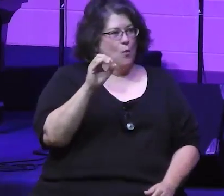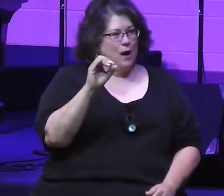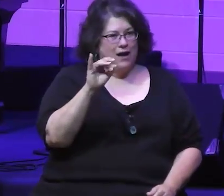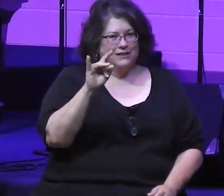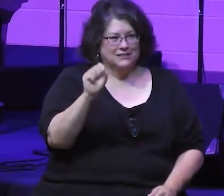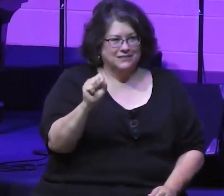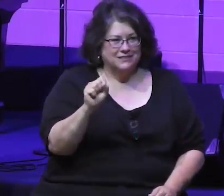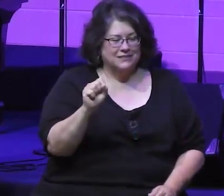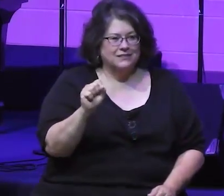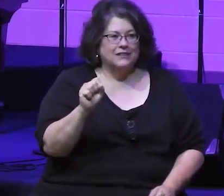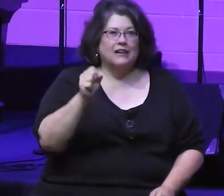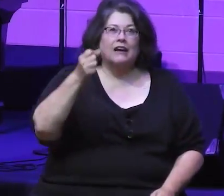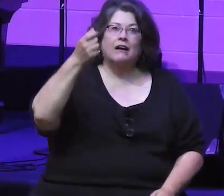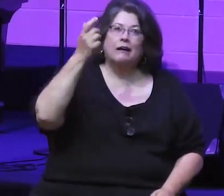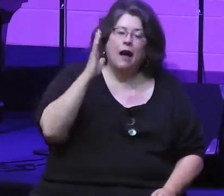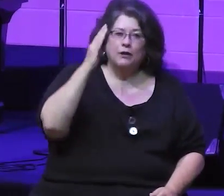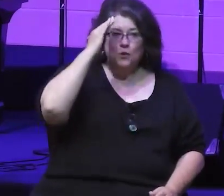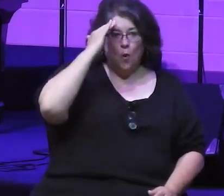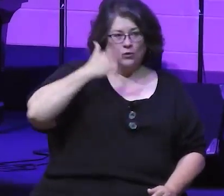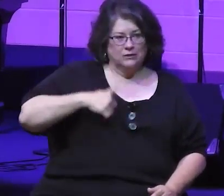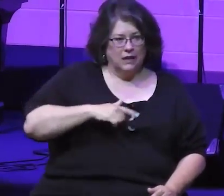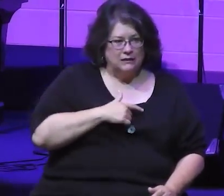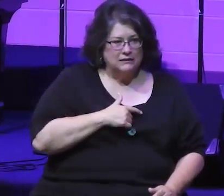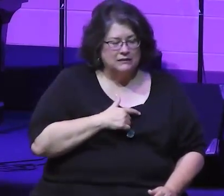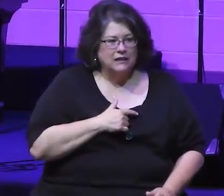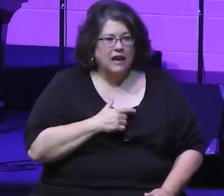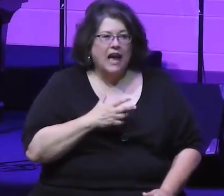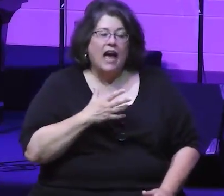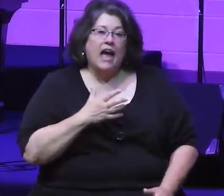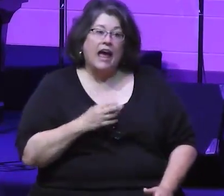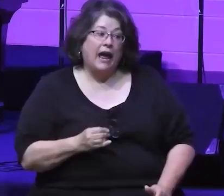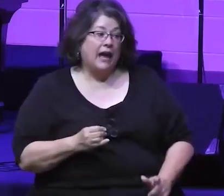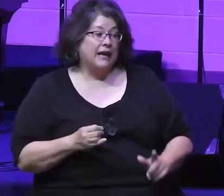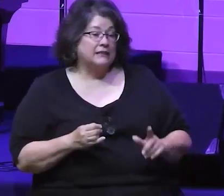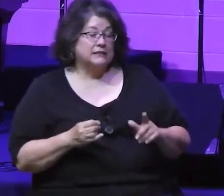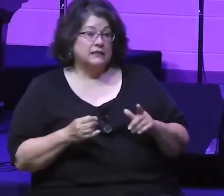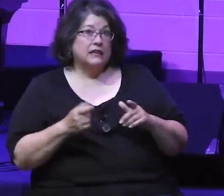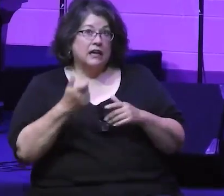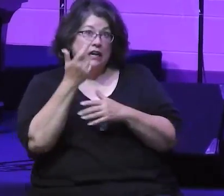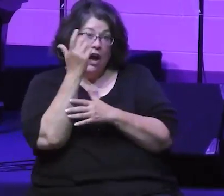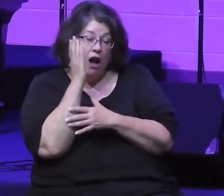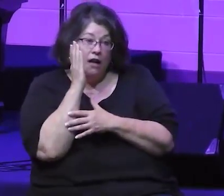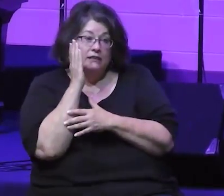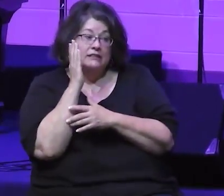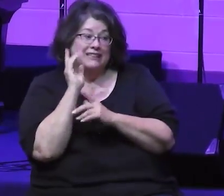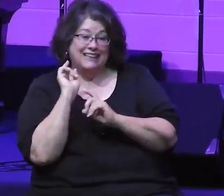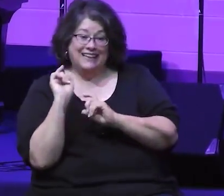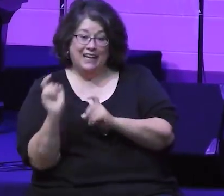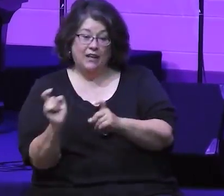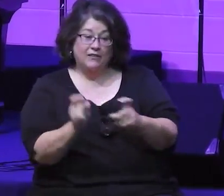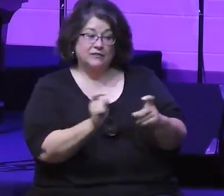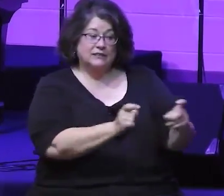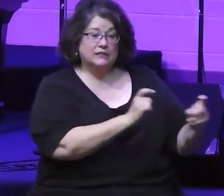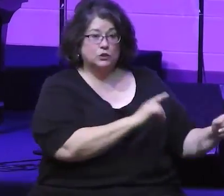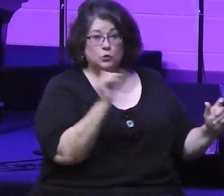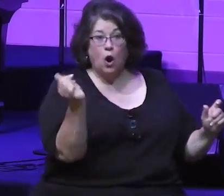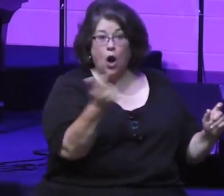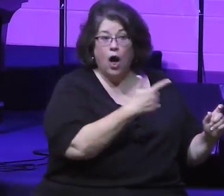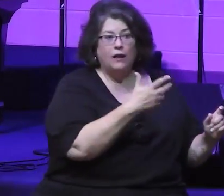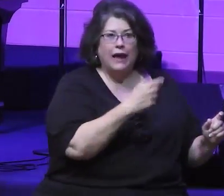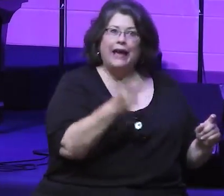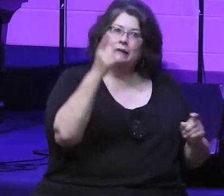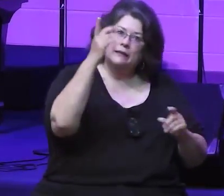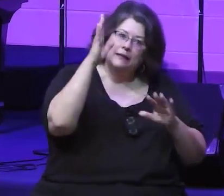that there's fairness. He actually, from every single person, no matter what he gives unequally, does expect a return. He's expecting a